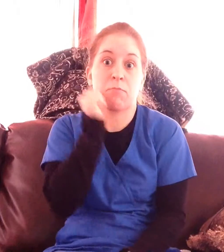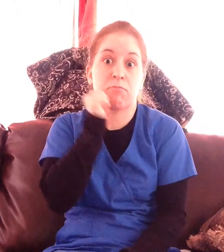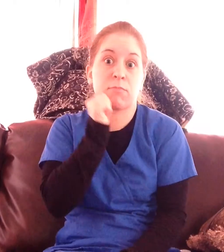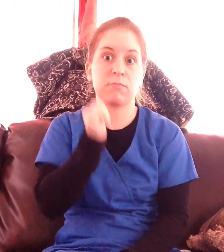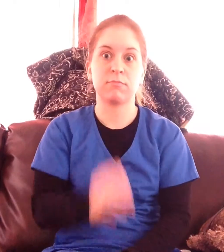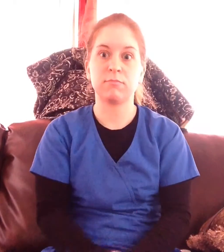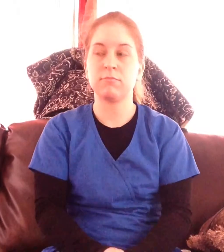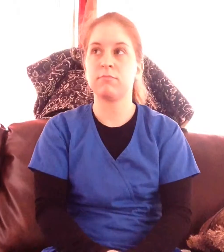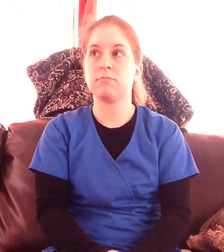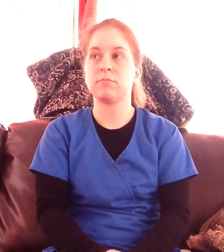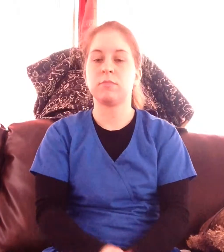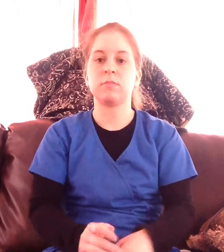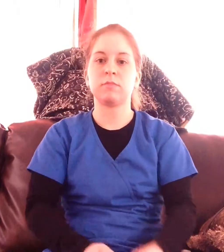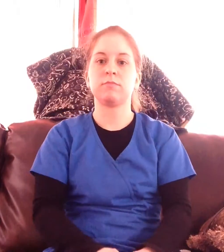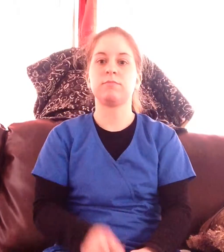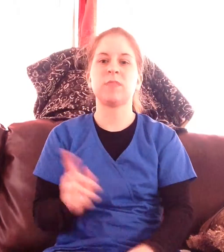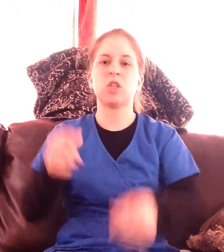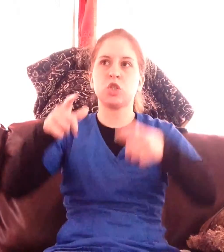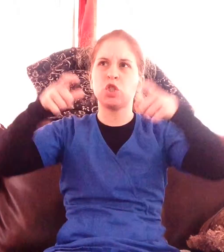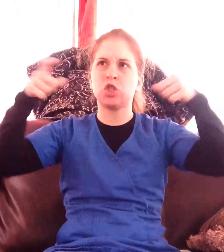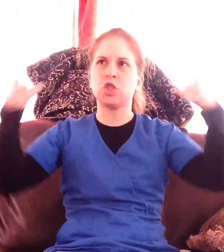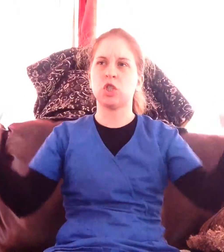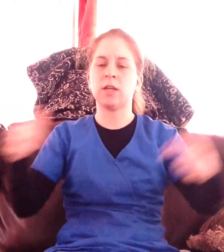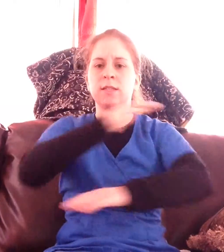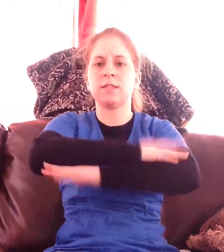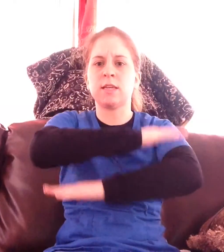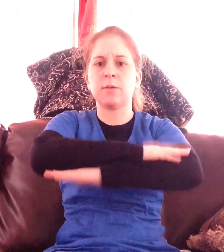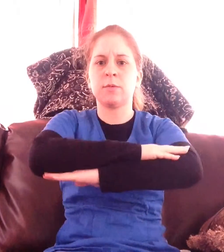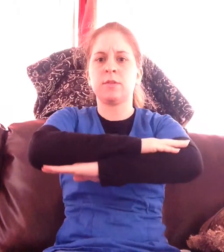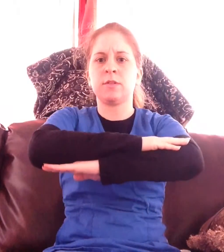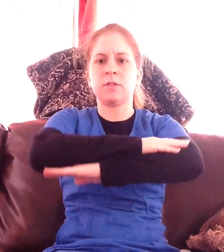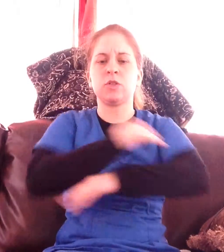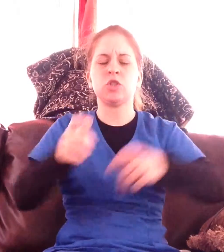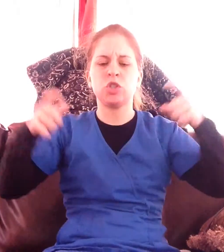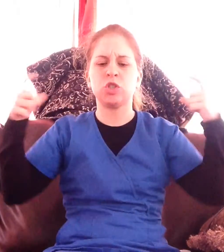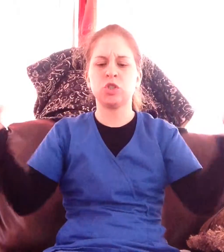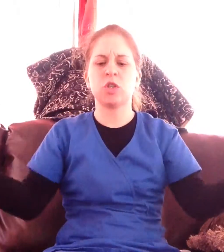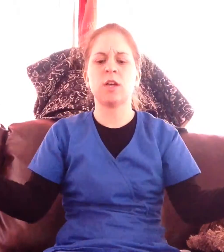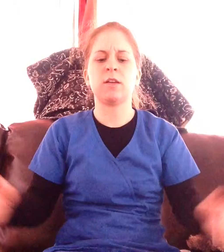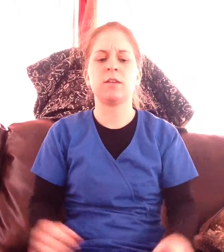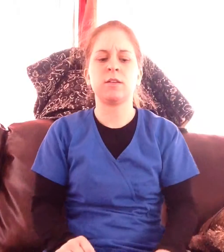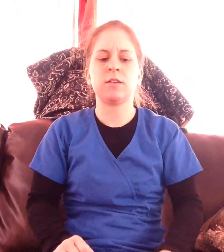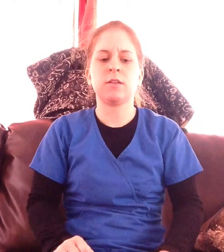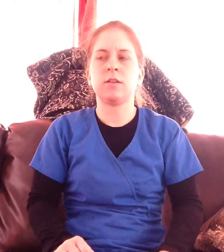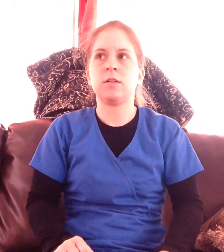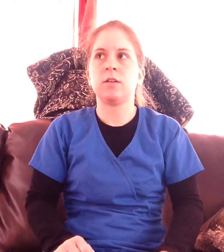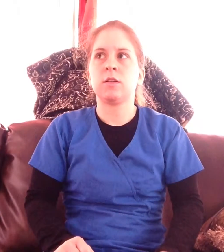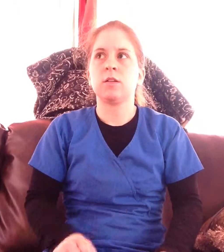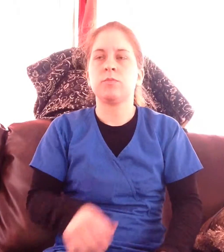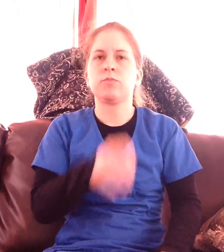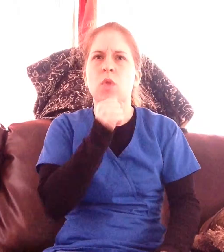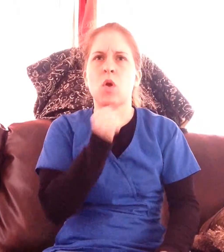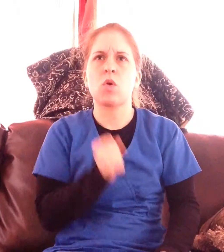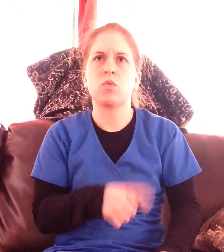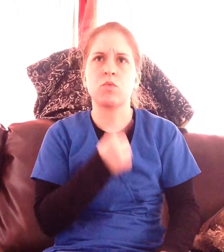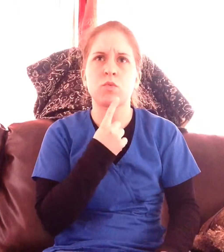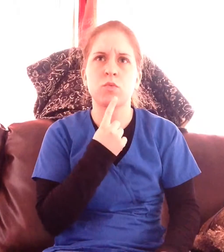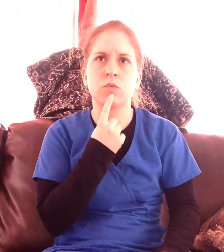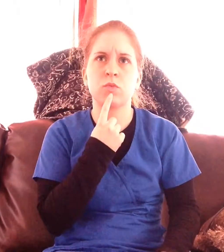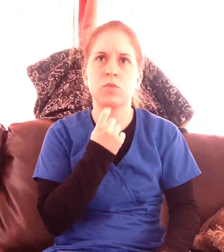There was a huge pine table in the kitchen with an old red settle where the farm workers used to come in and sit and